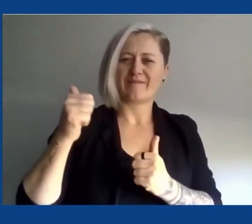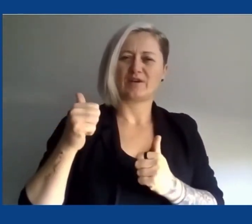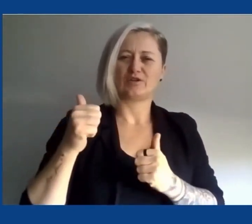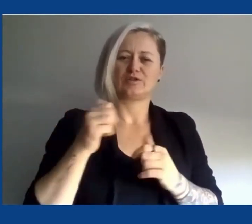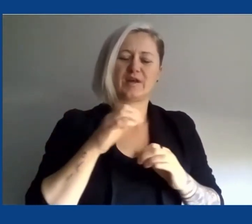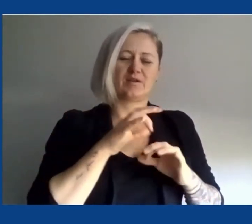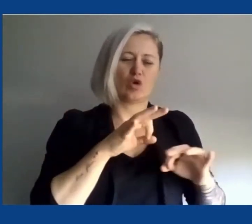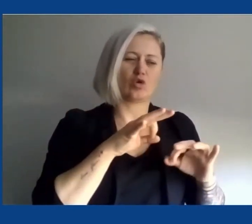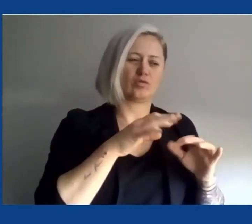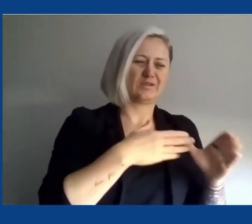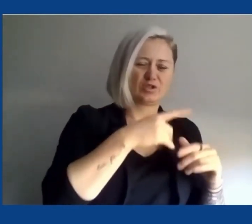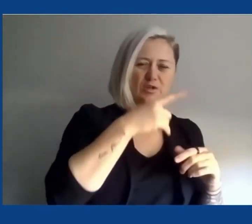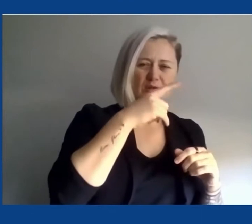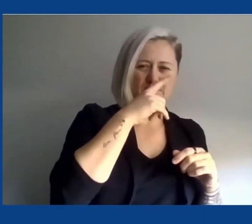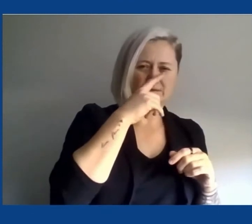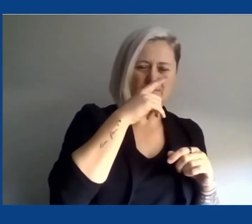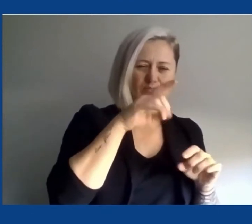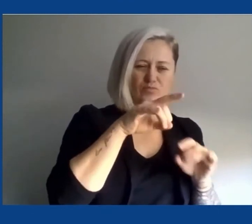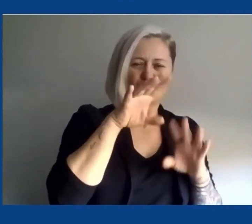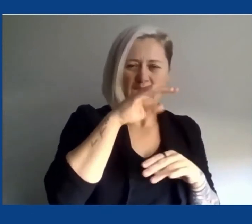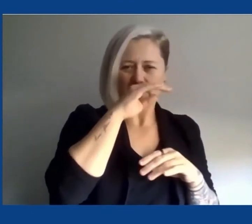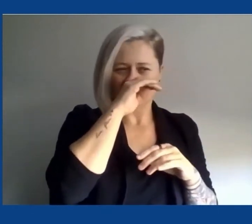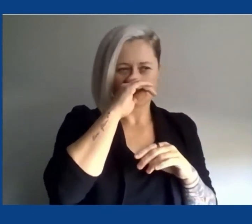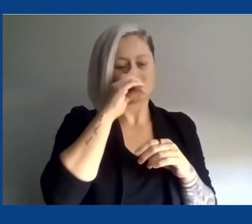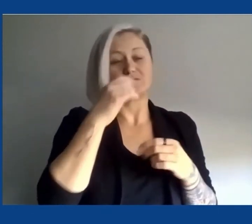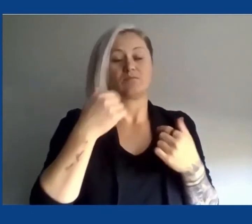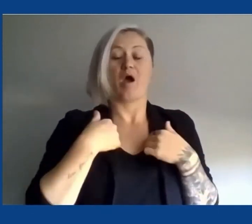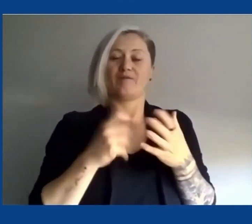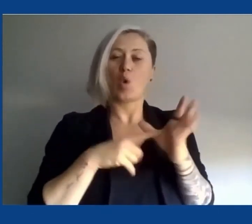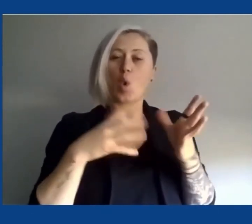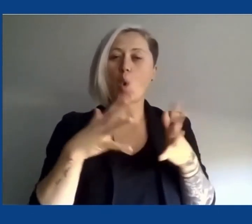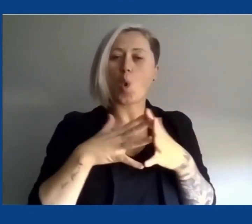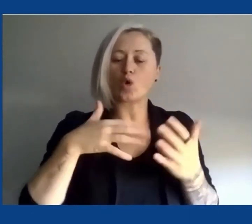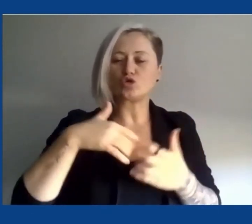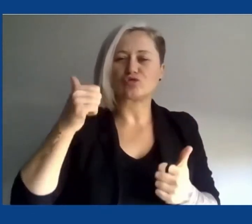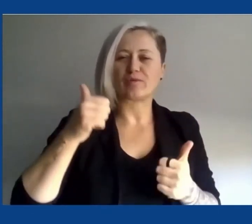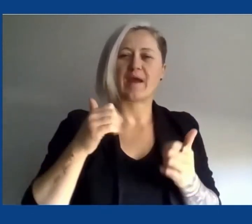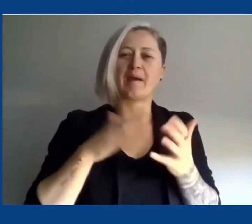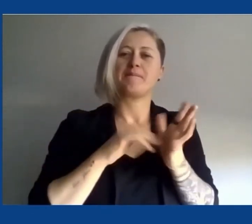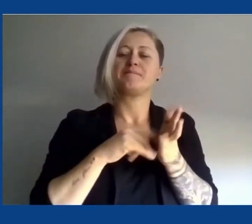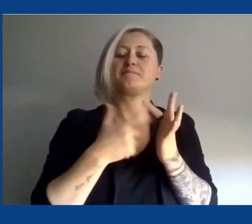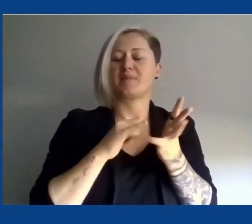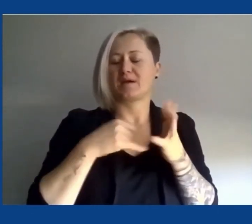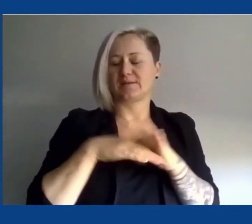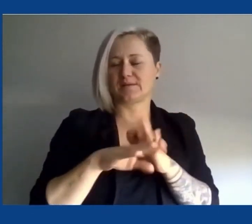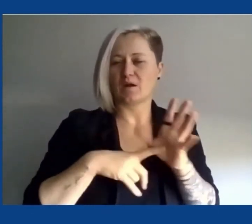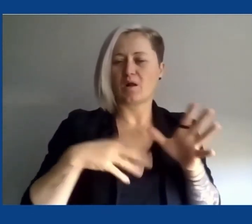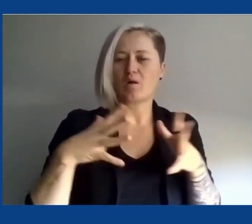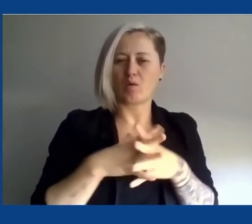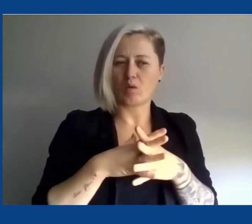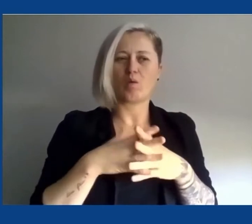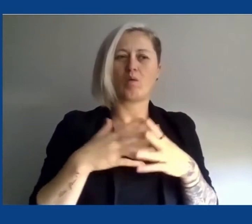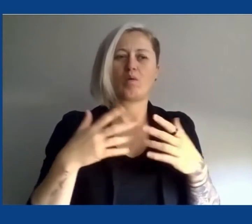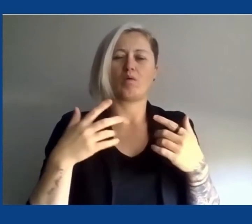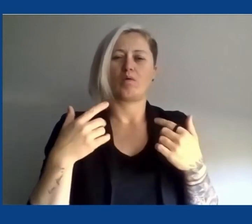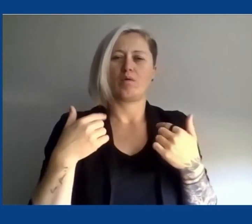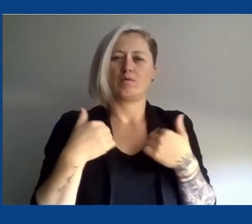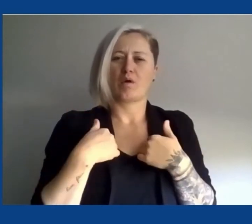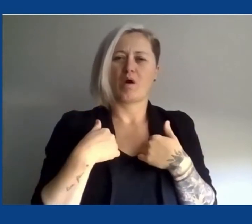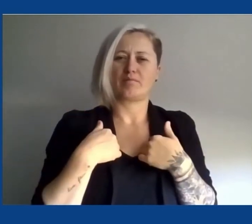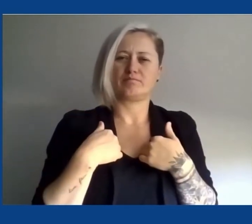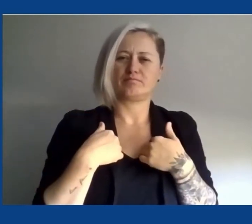respect. In my case, I've got a law degree, a master's in law, and as I said, I've been admitted as